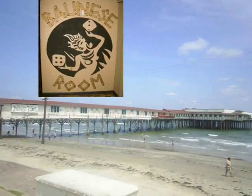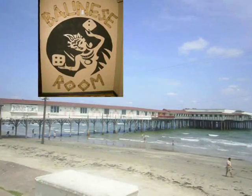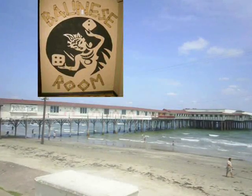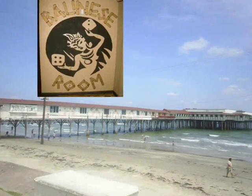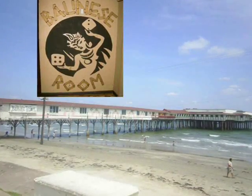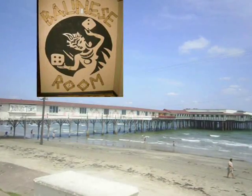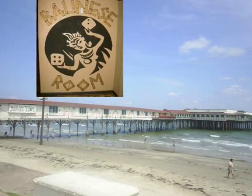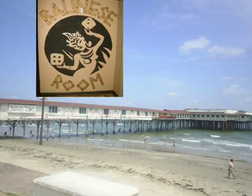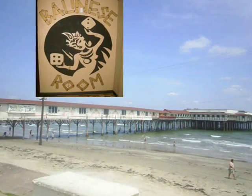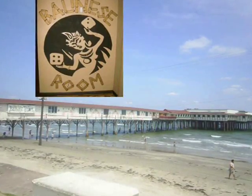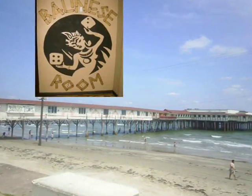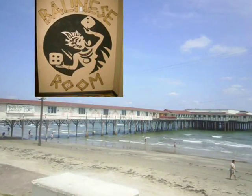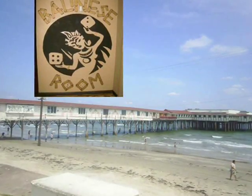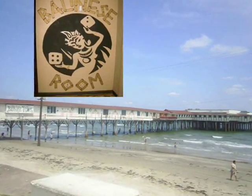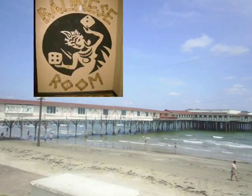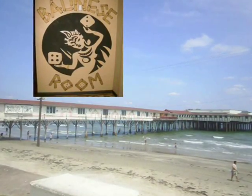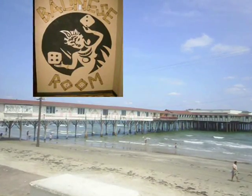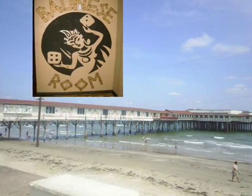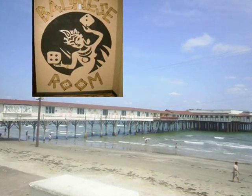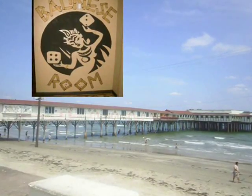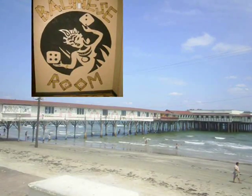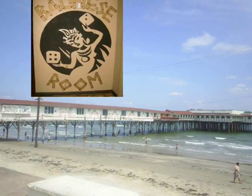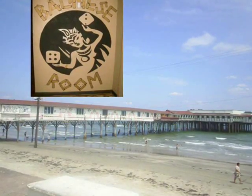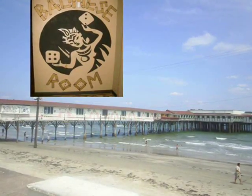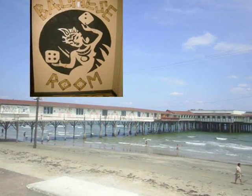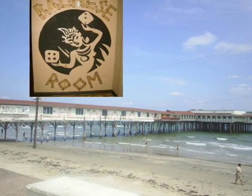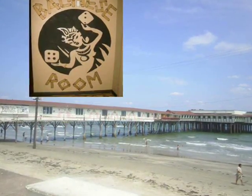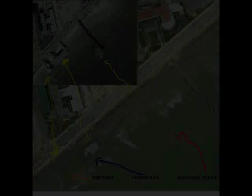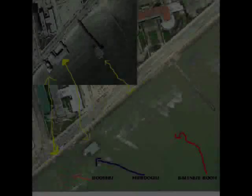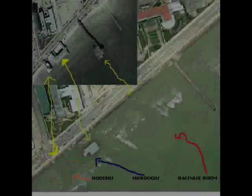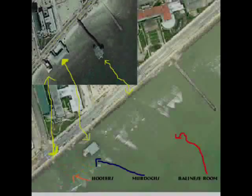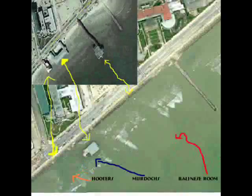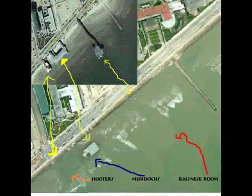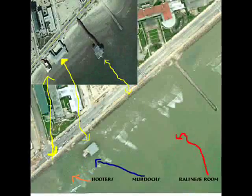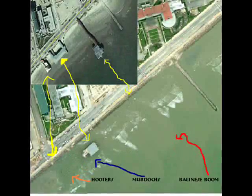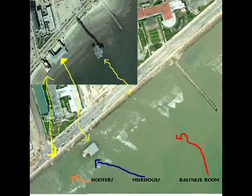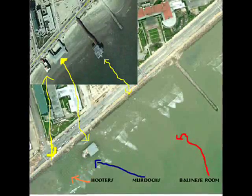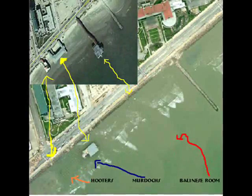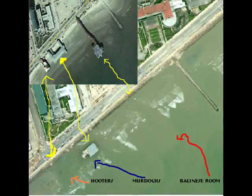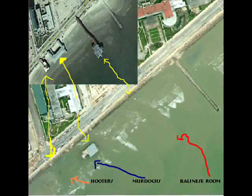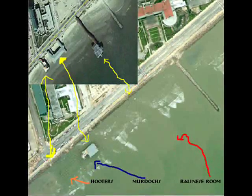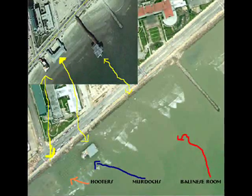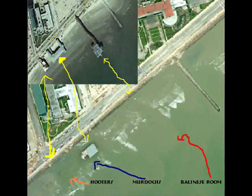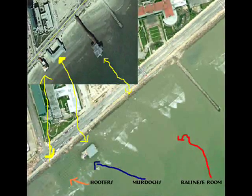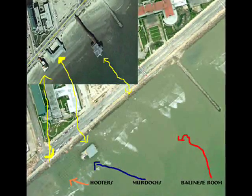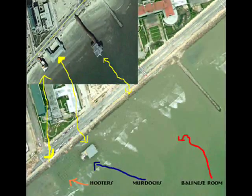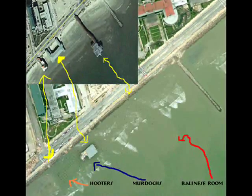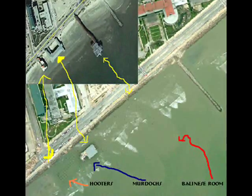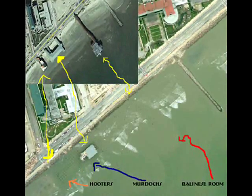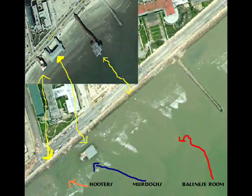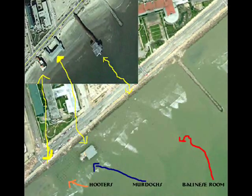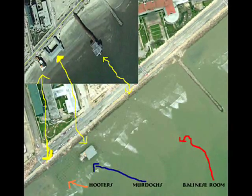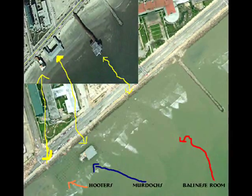I'm stealing time from my own life All the hours that got sent